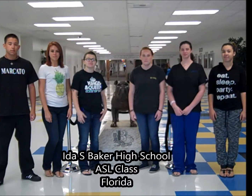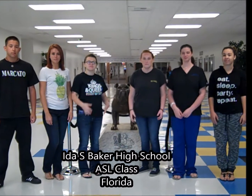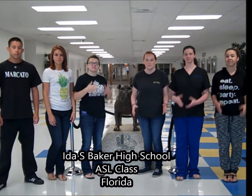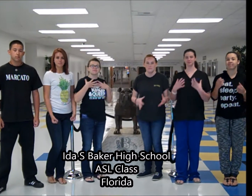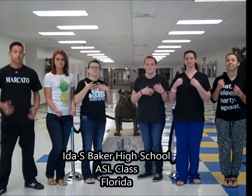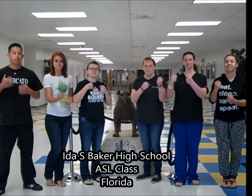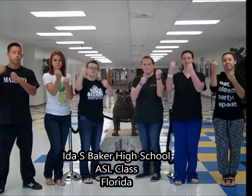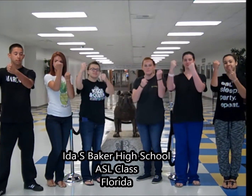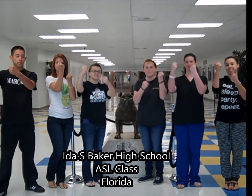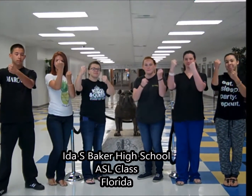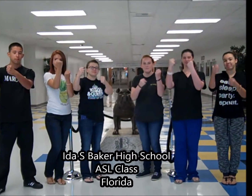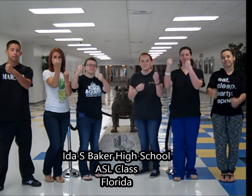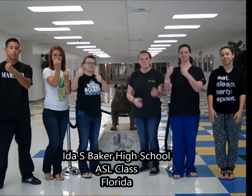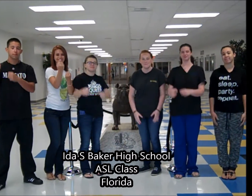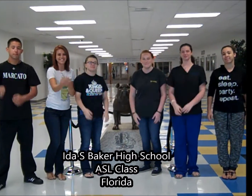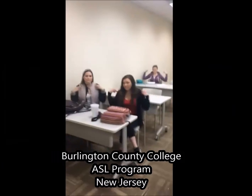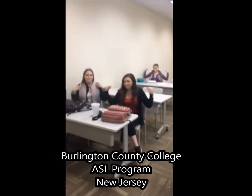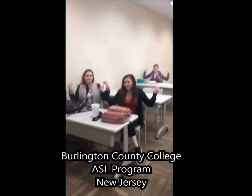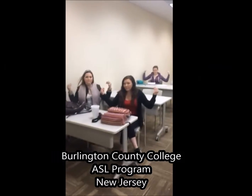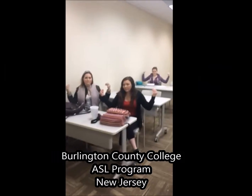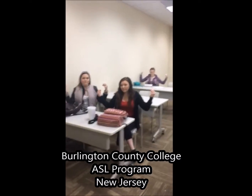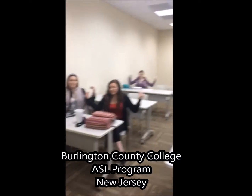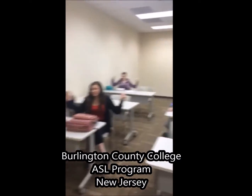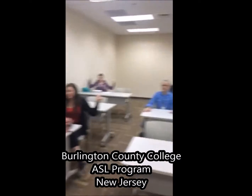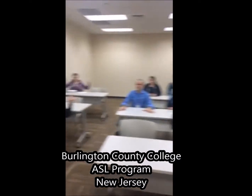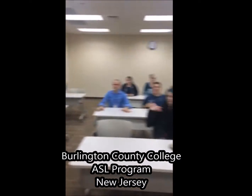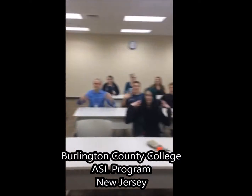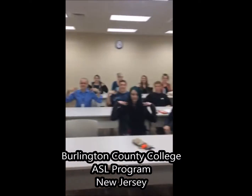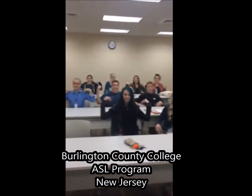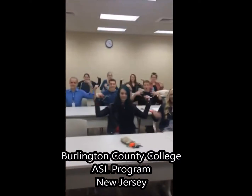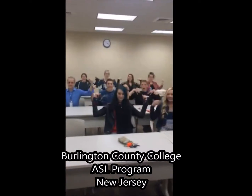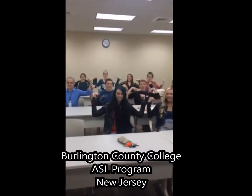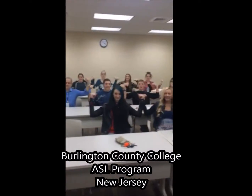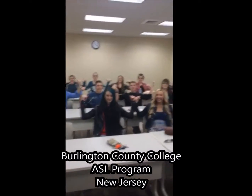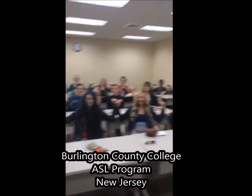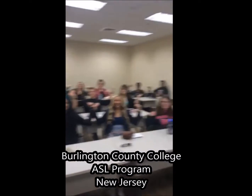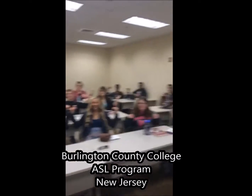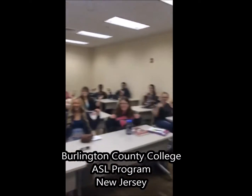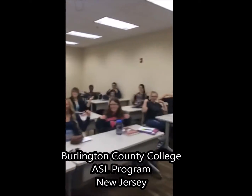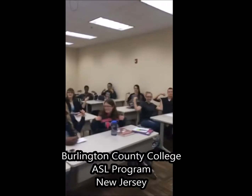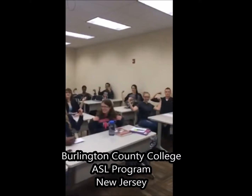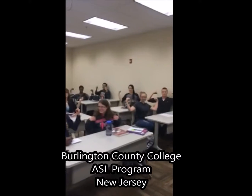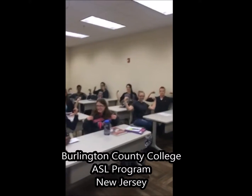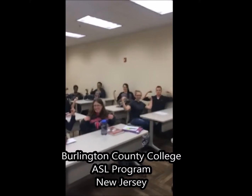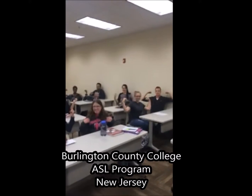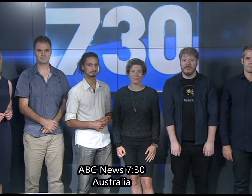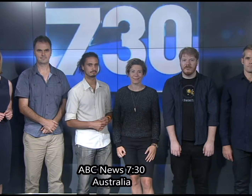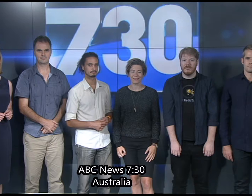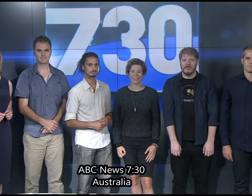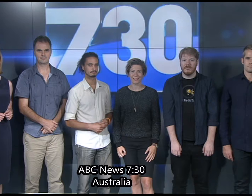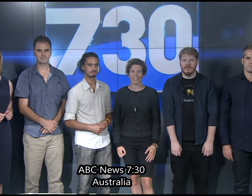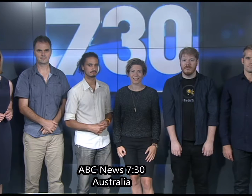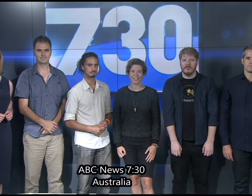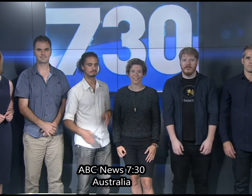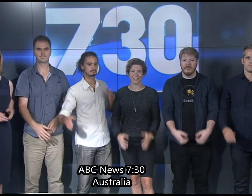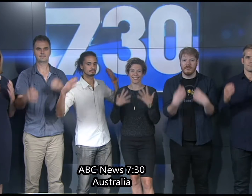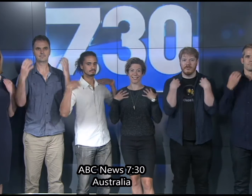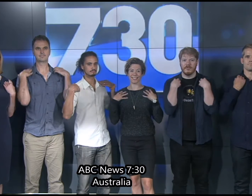Now No, I ain't a scared little girl no more Yeah, am invincible But what was I running